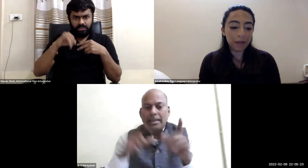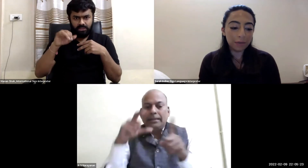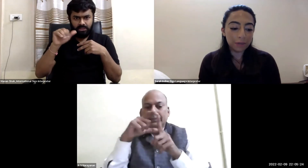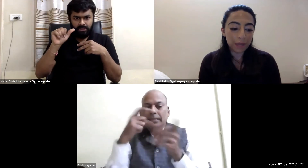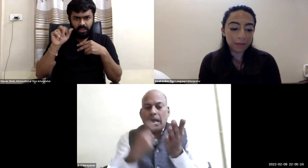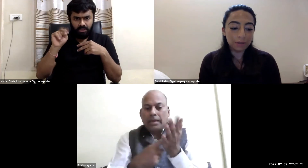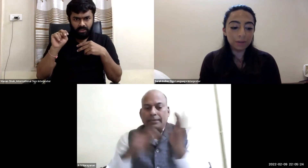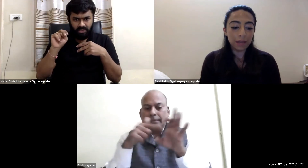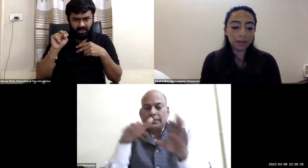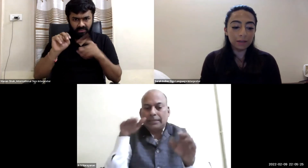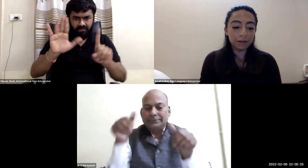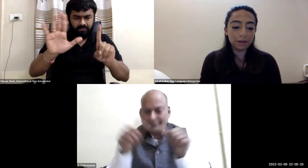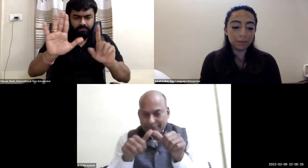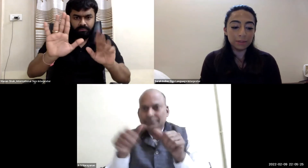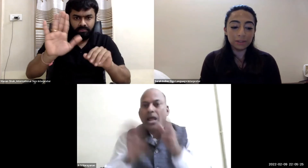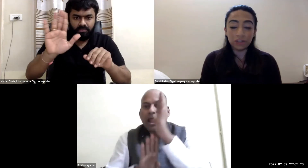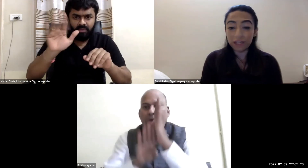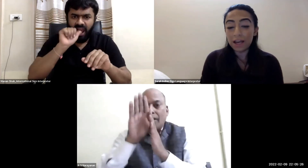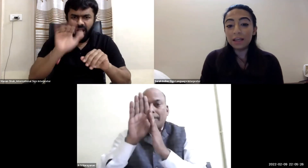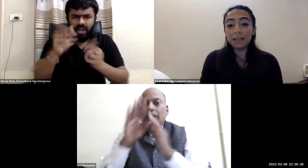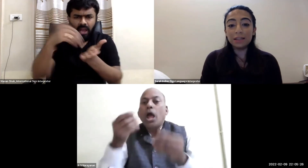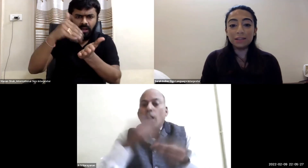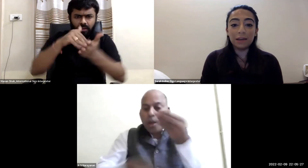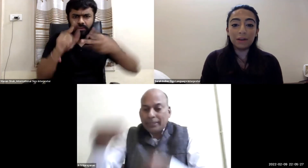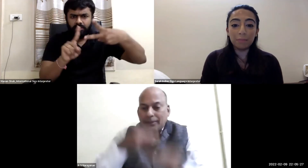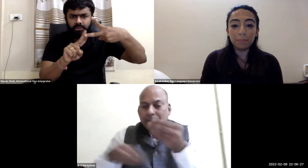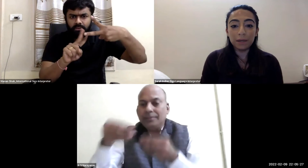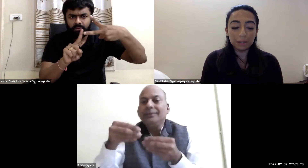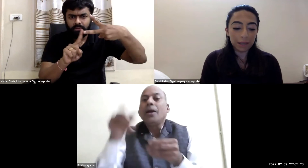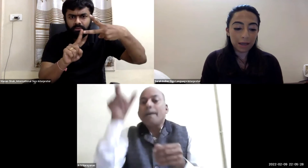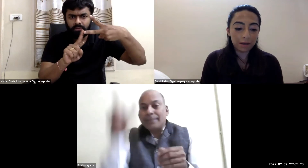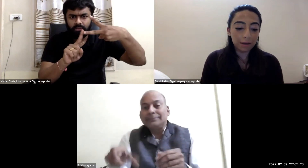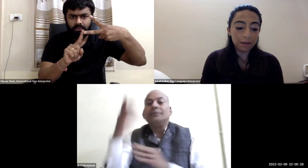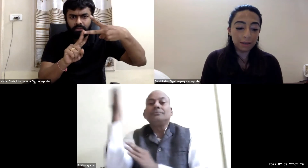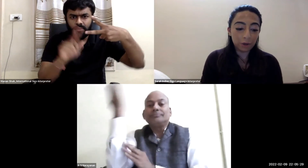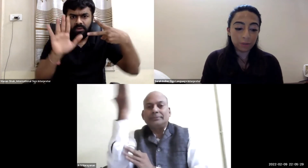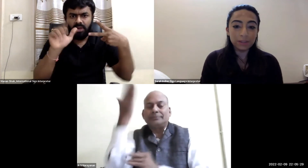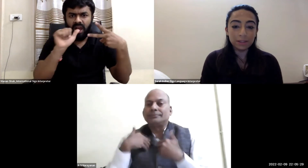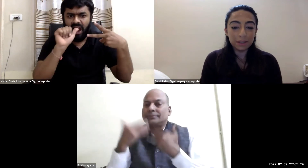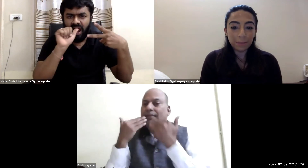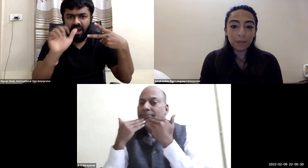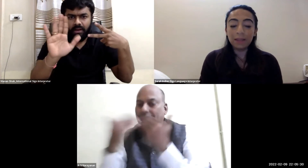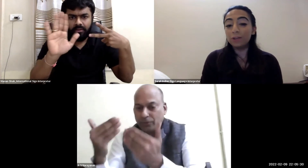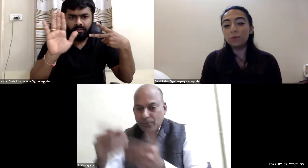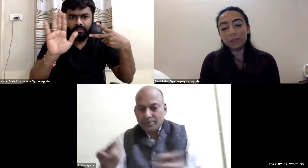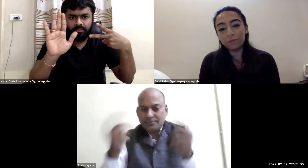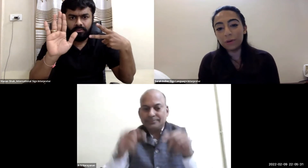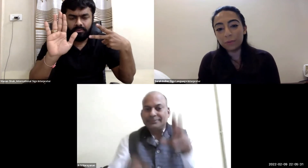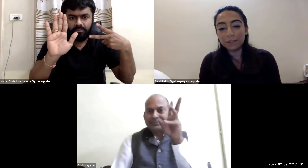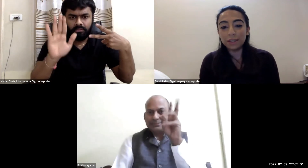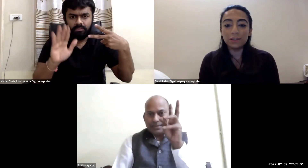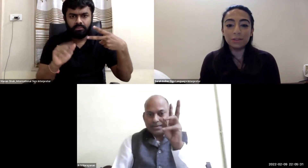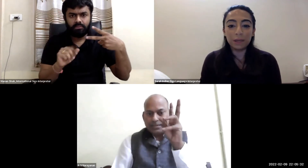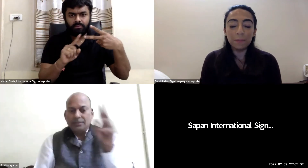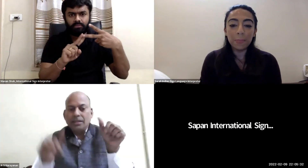Next, I would like to thank Mr. J. He is the development economist. And thank you so much